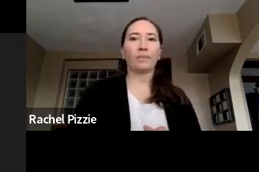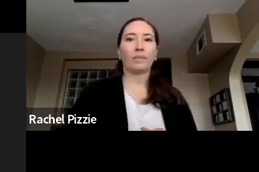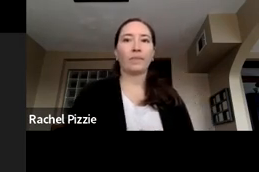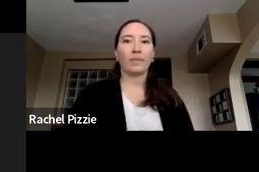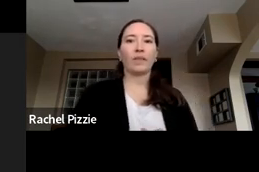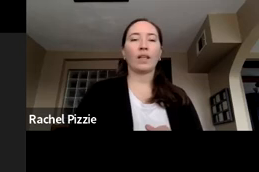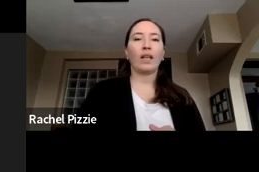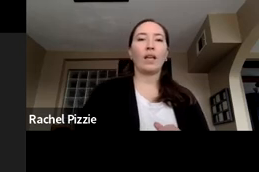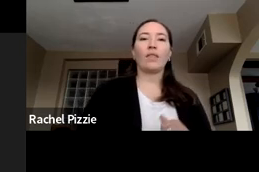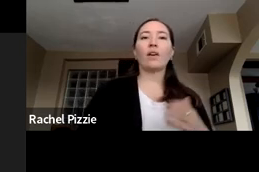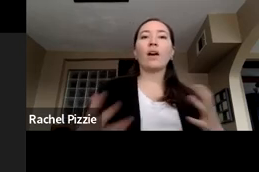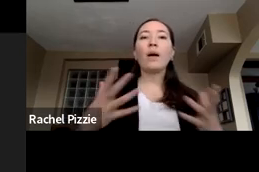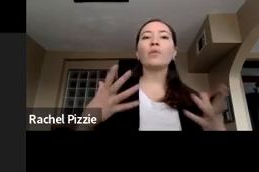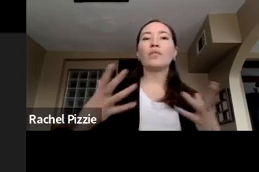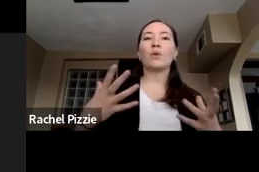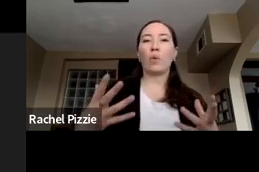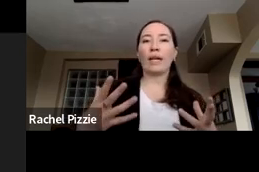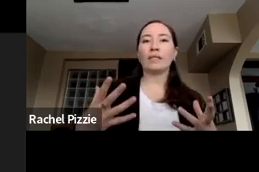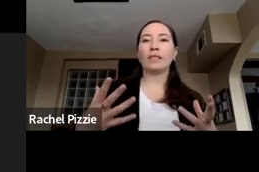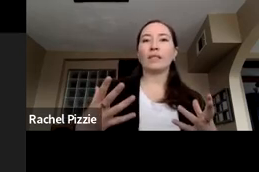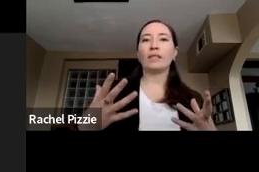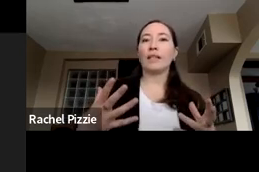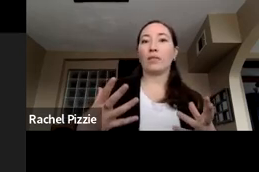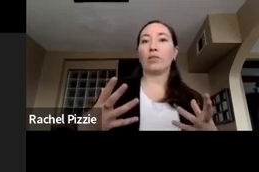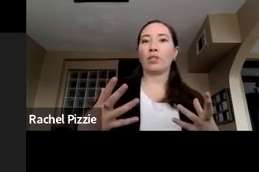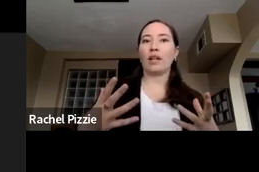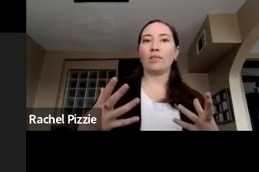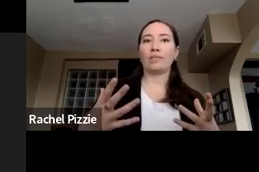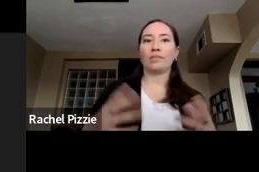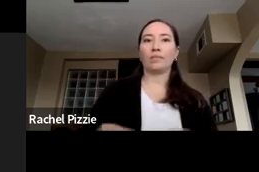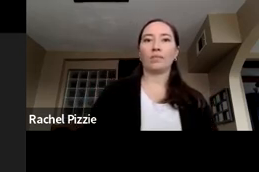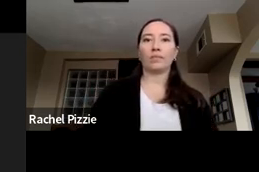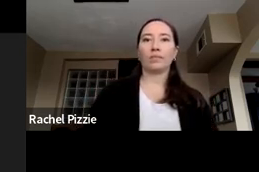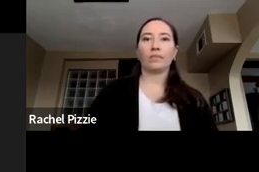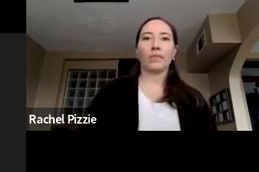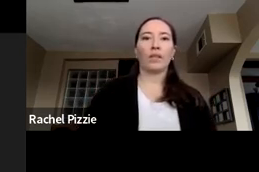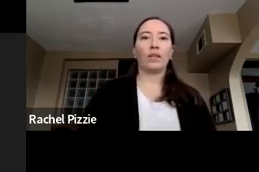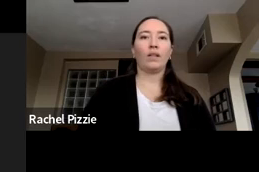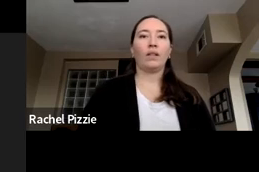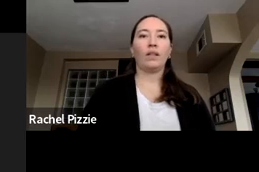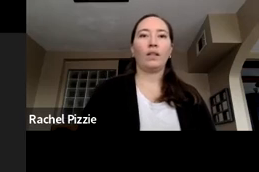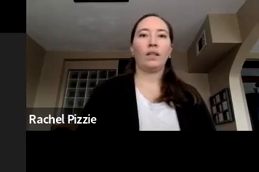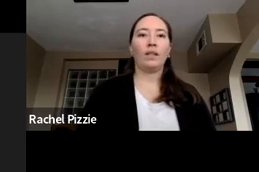Okay. There are a couple different ways to download your data.